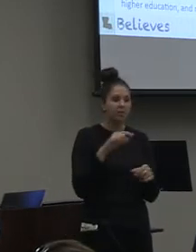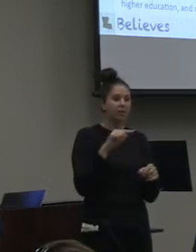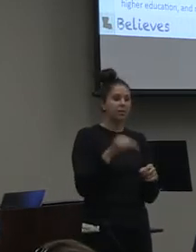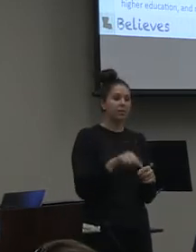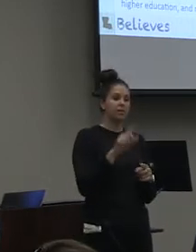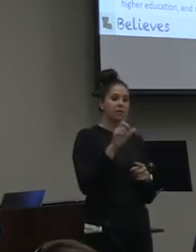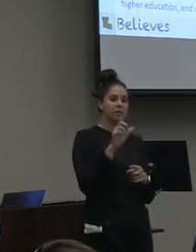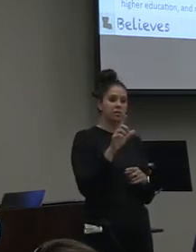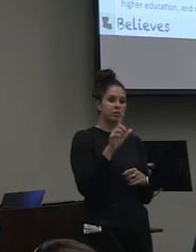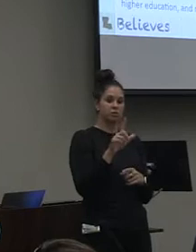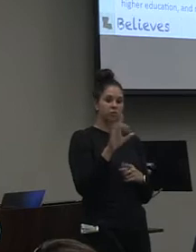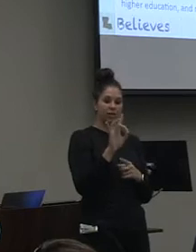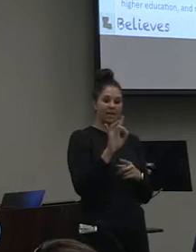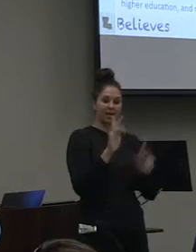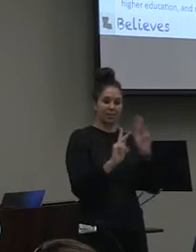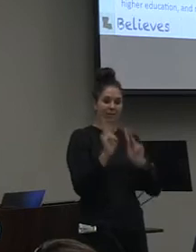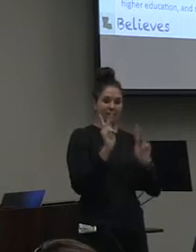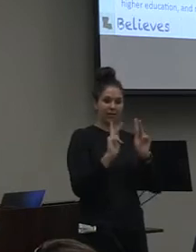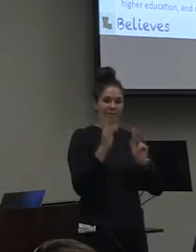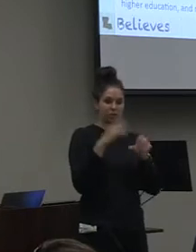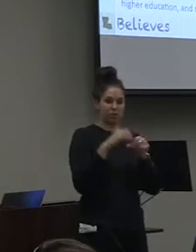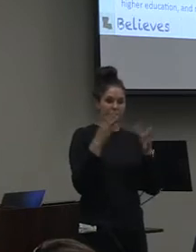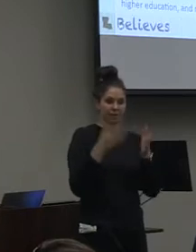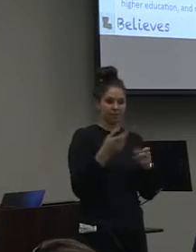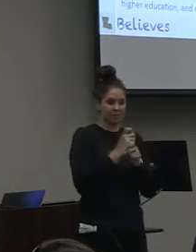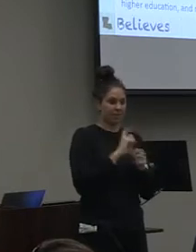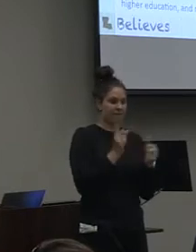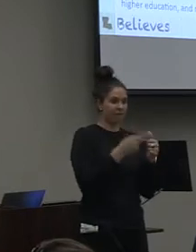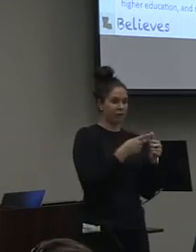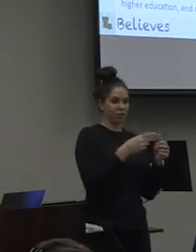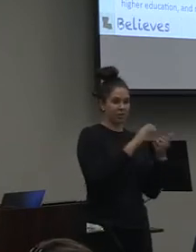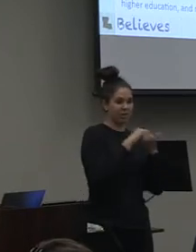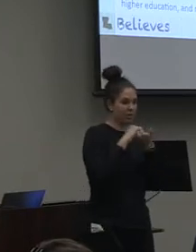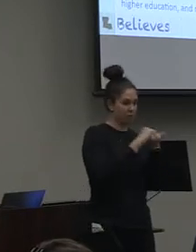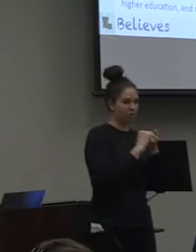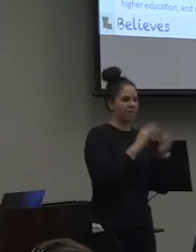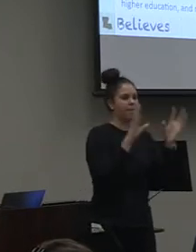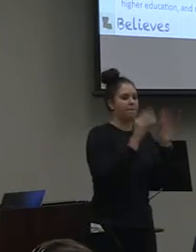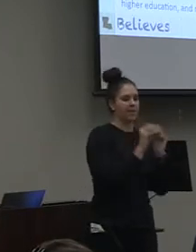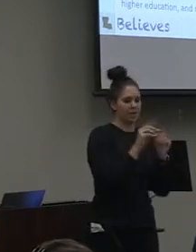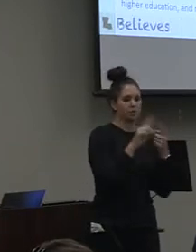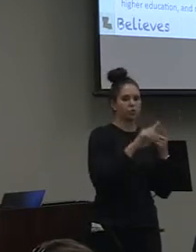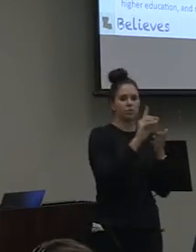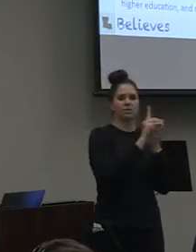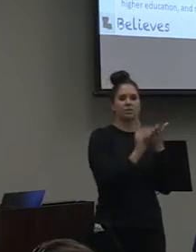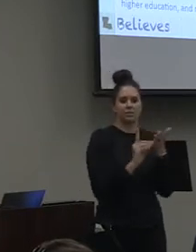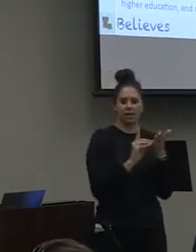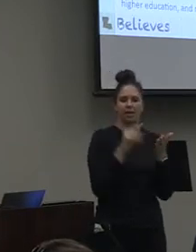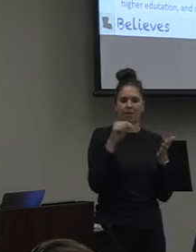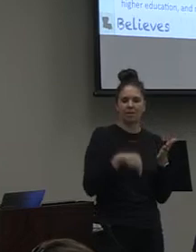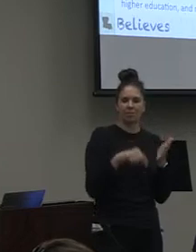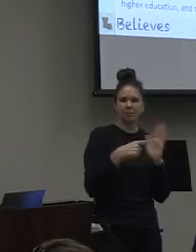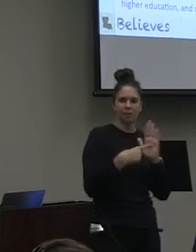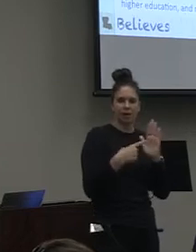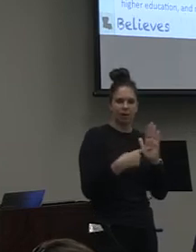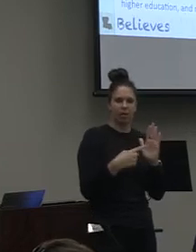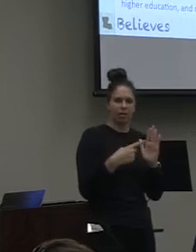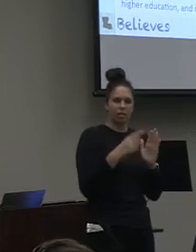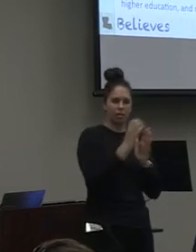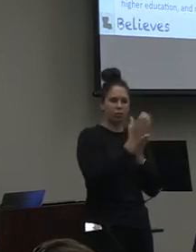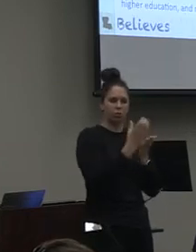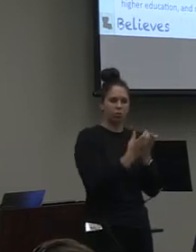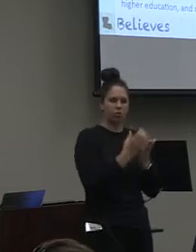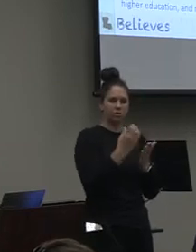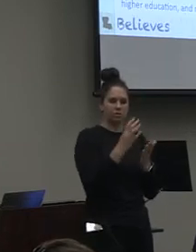28 participants from the first collaborative met together to design this model course